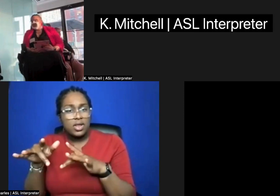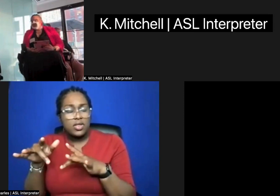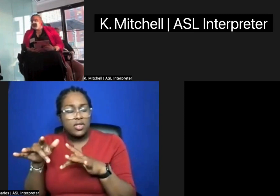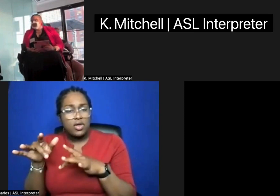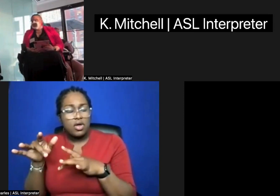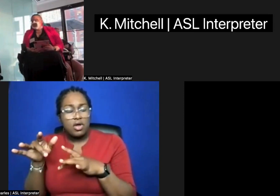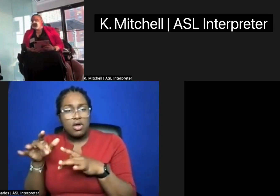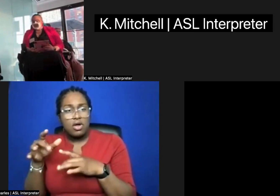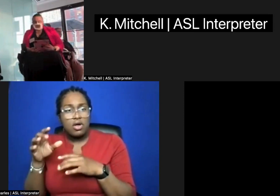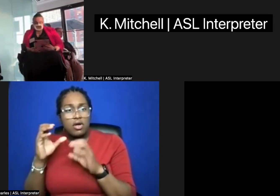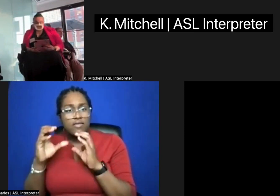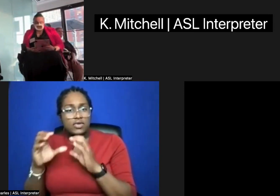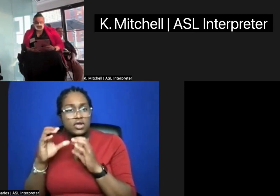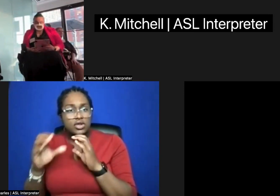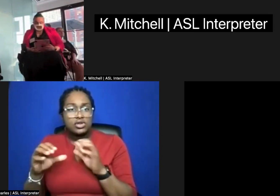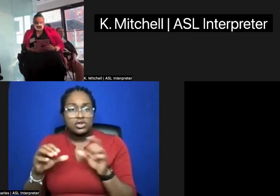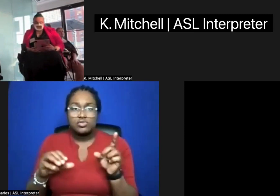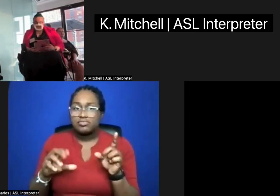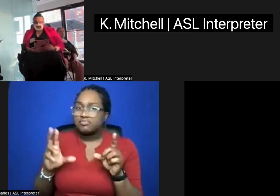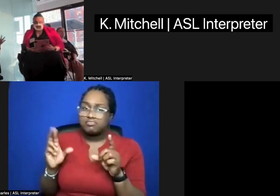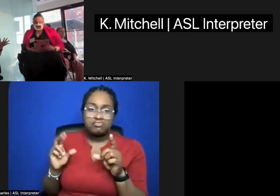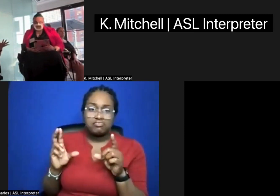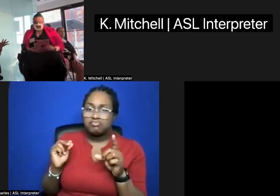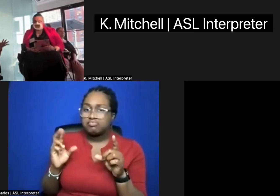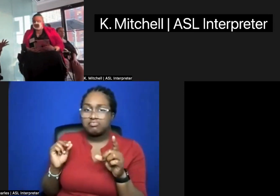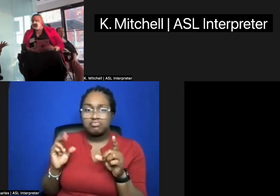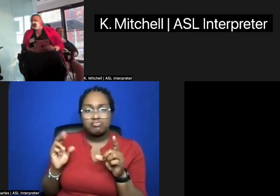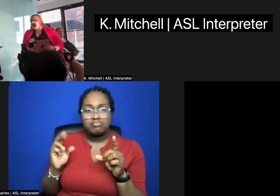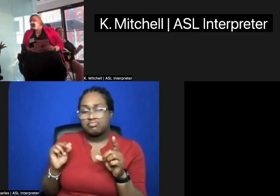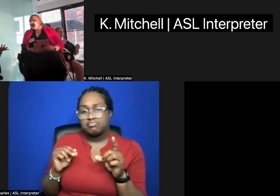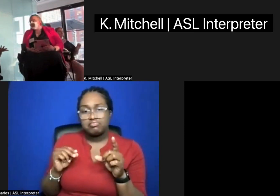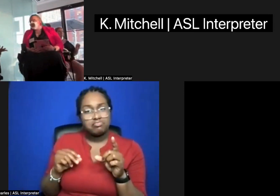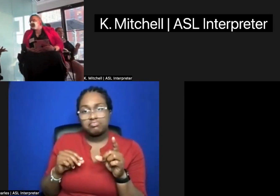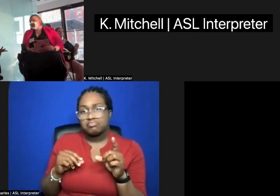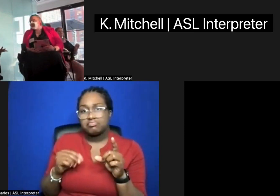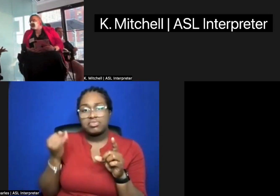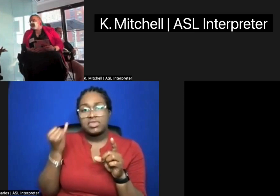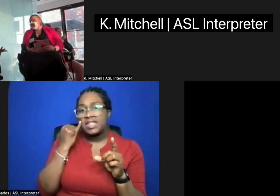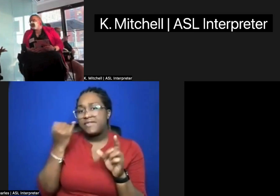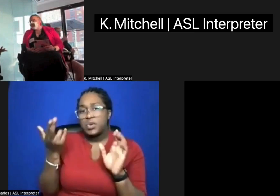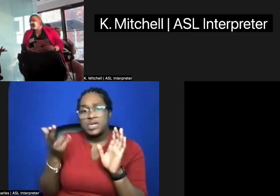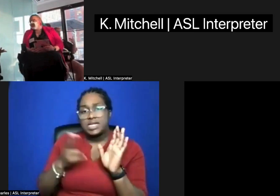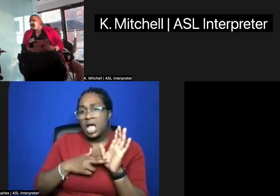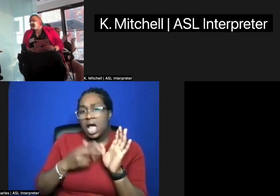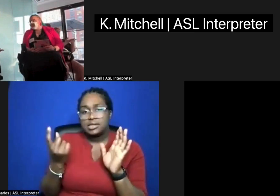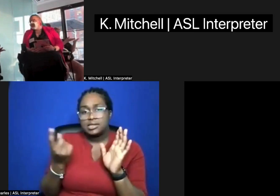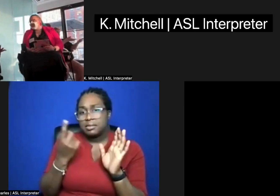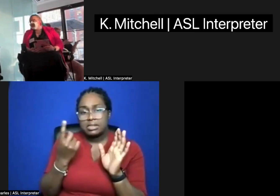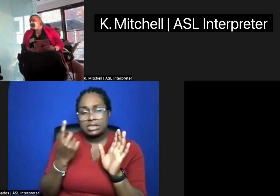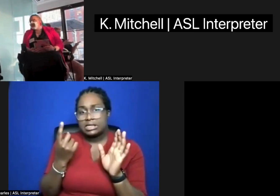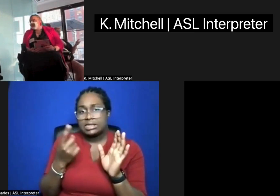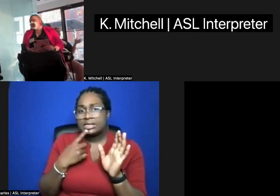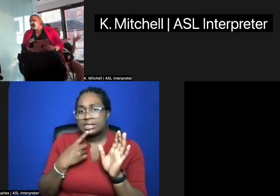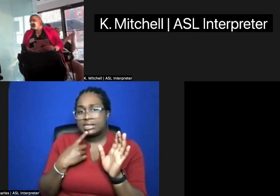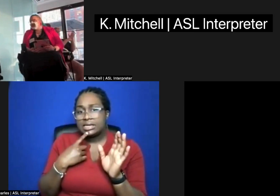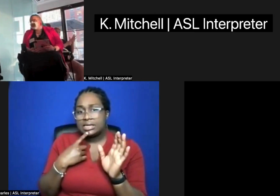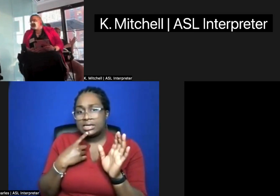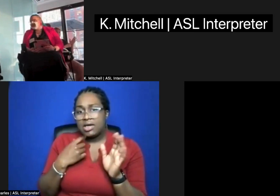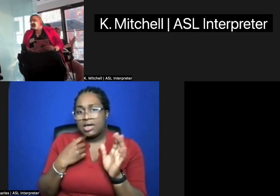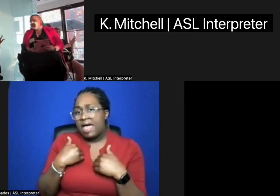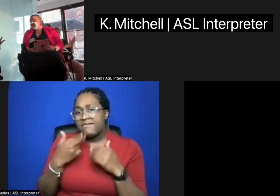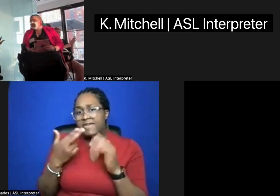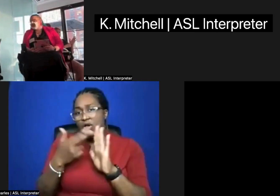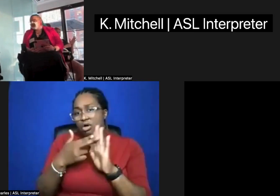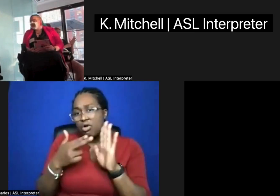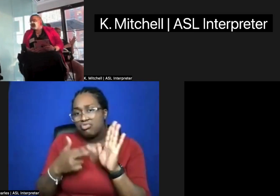York. Unless there are for some reason you've signed something when you got there and there's some sort of contract that